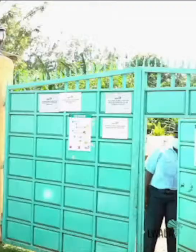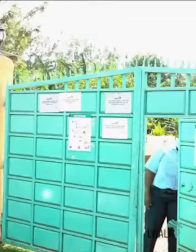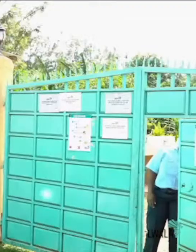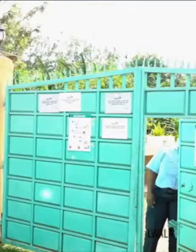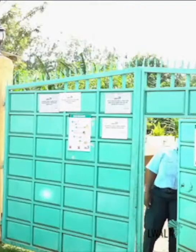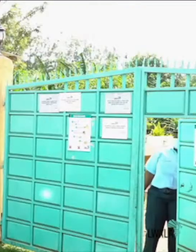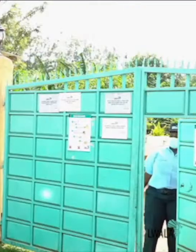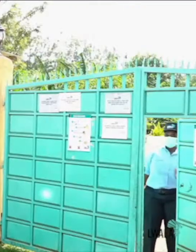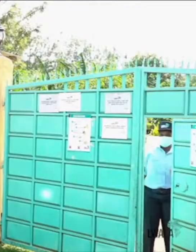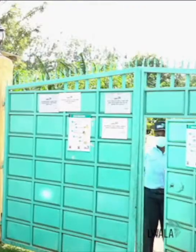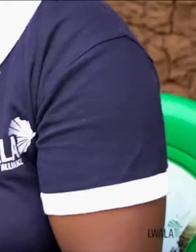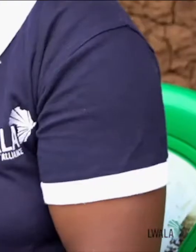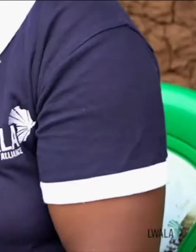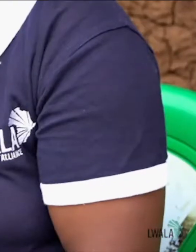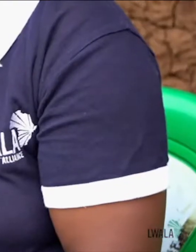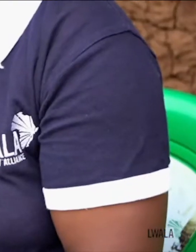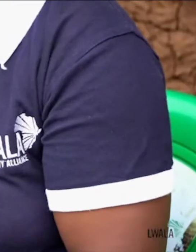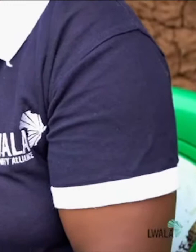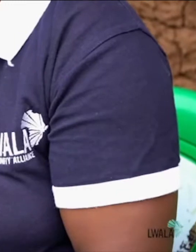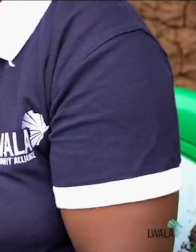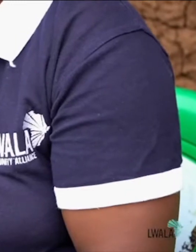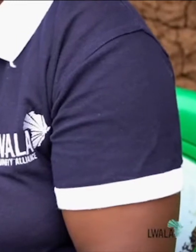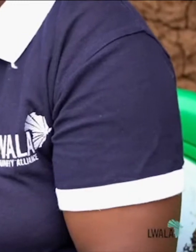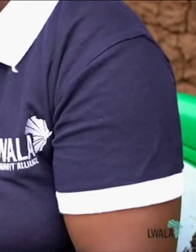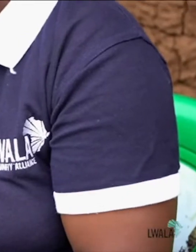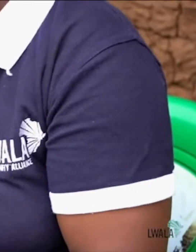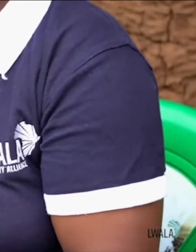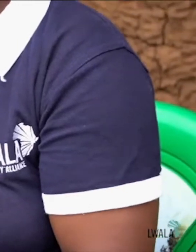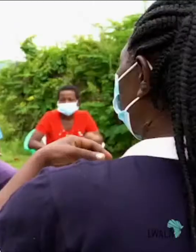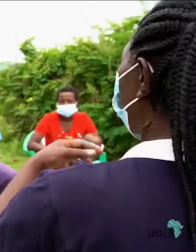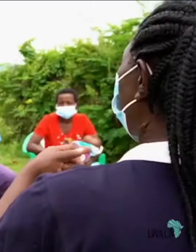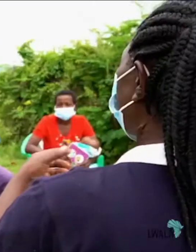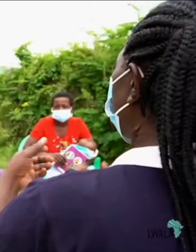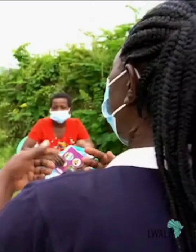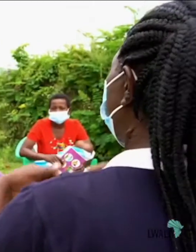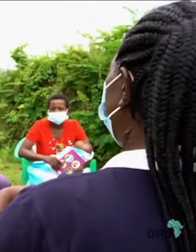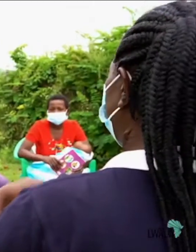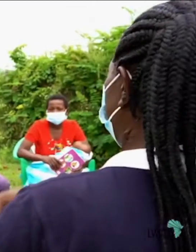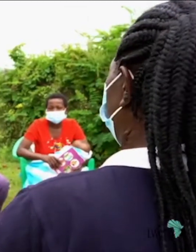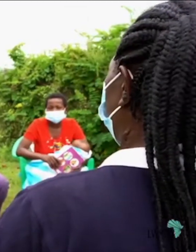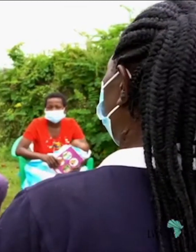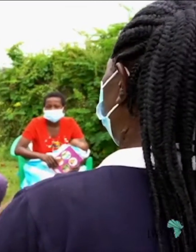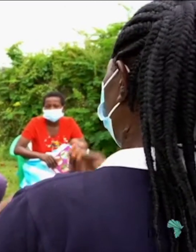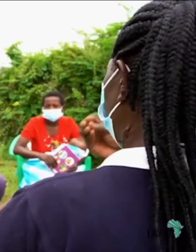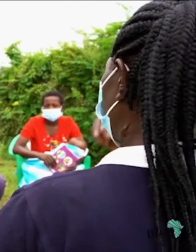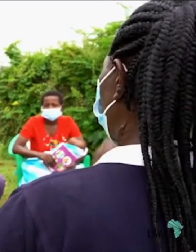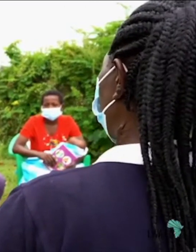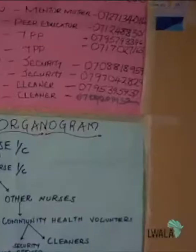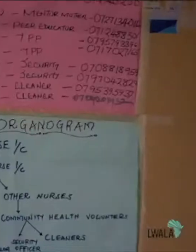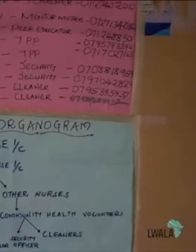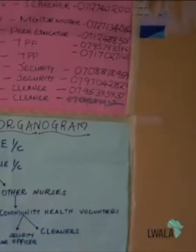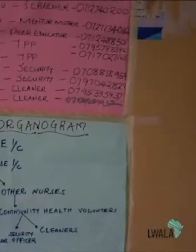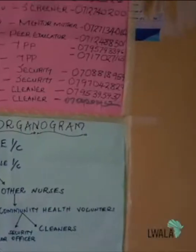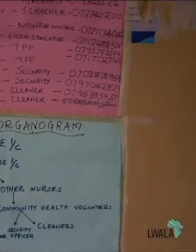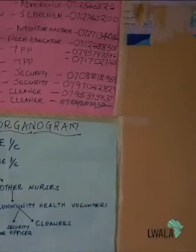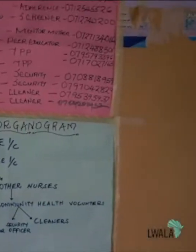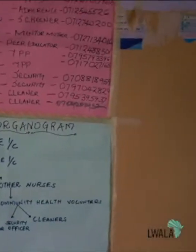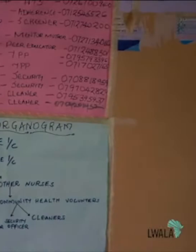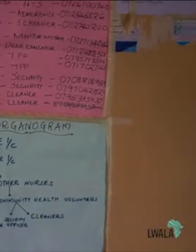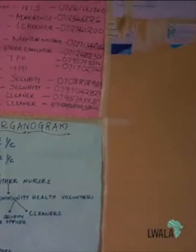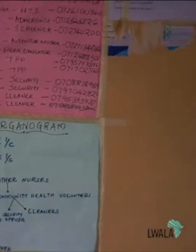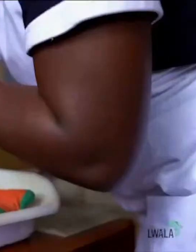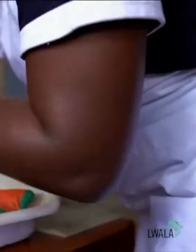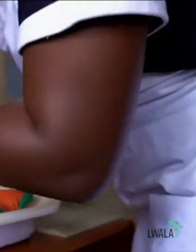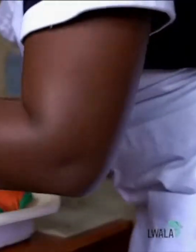model, Lola Community Alliance aims to build the capacity of rural communities to advance their own comprehensive well-being. It is within